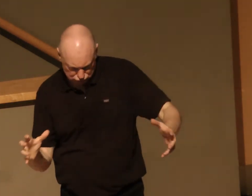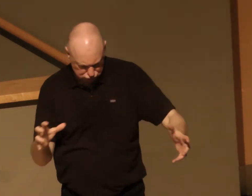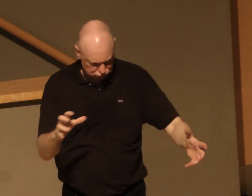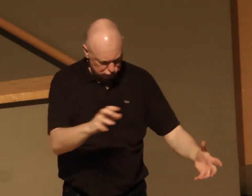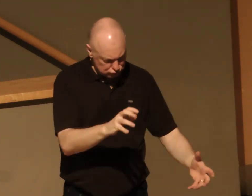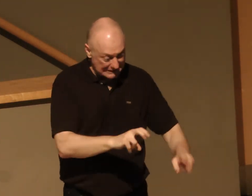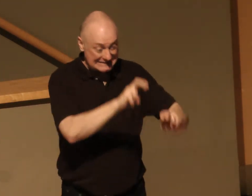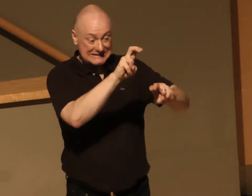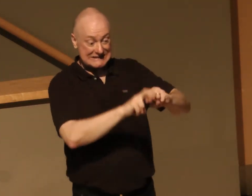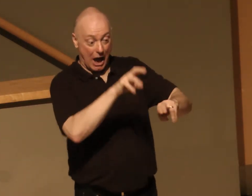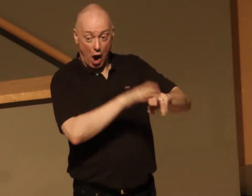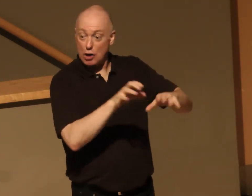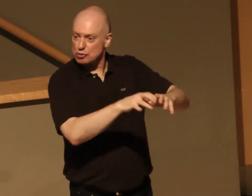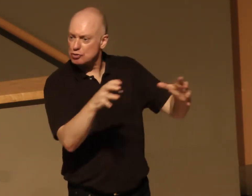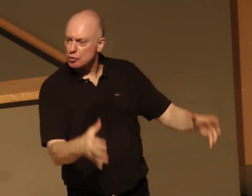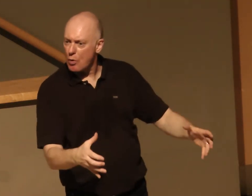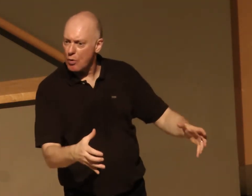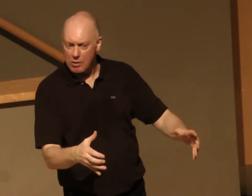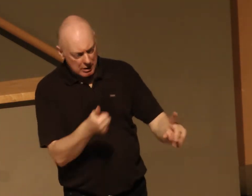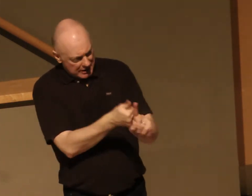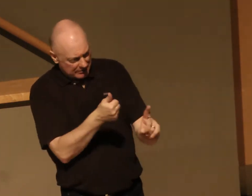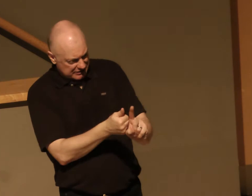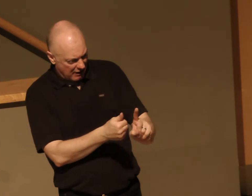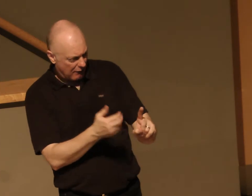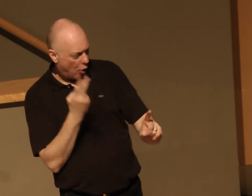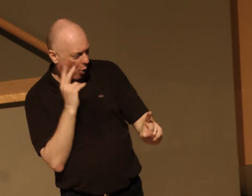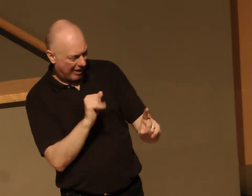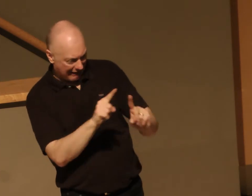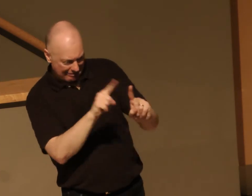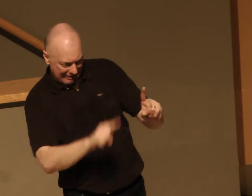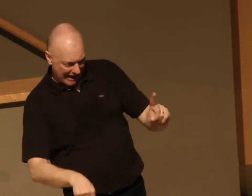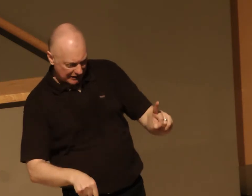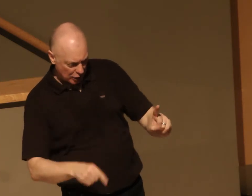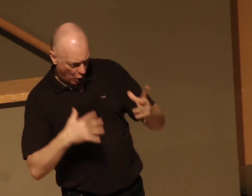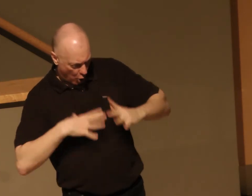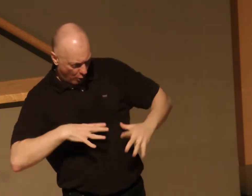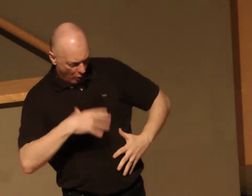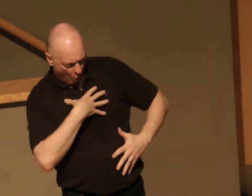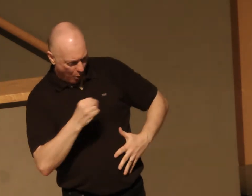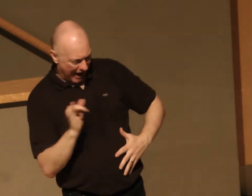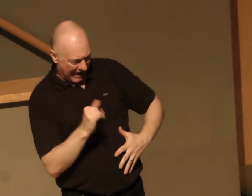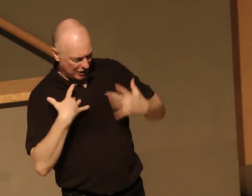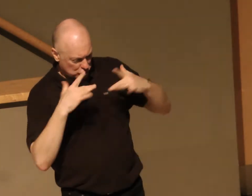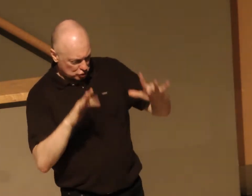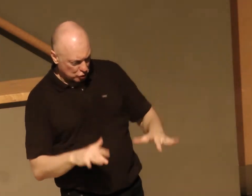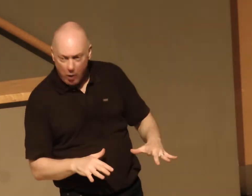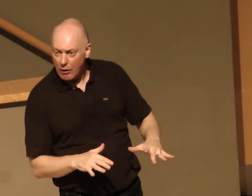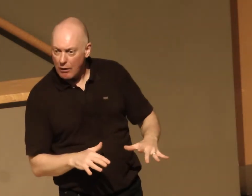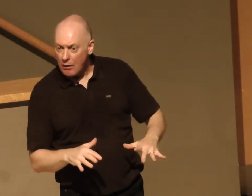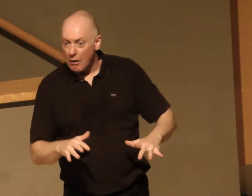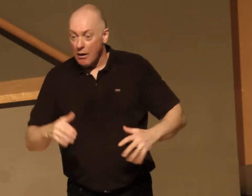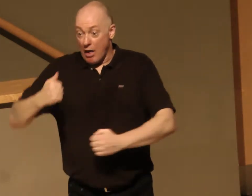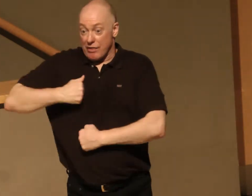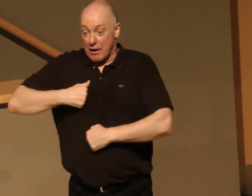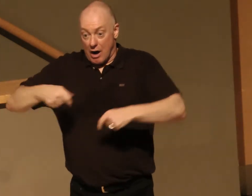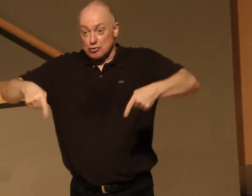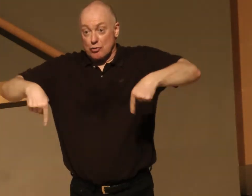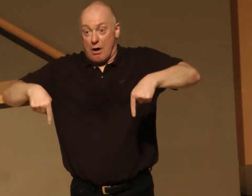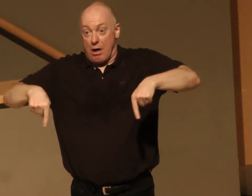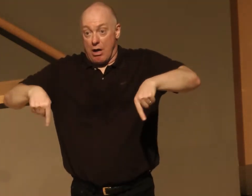on him. His appearance was like lightning and his clothing white as snow. And for fear of him the guards trembled and became like dead men.